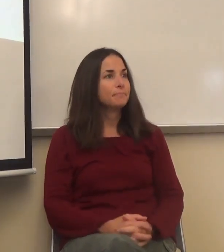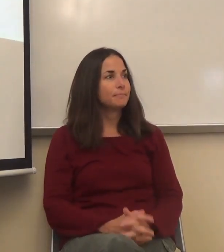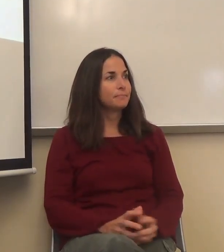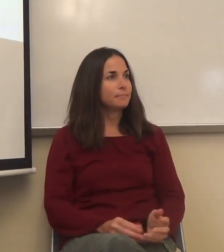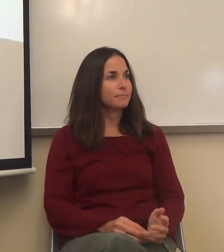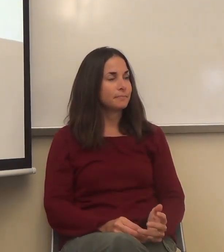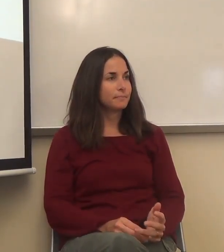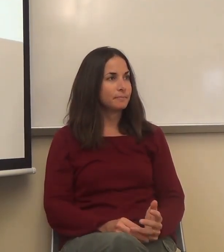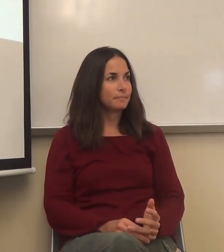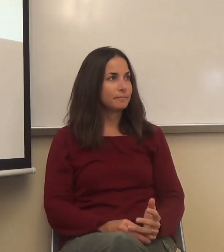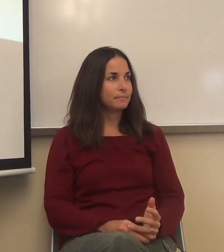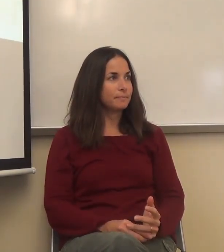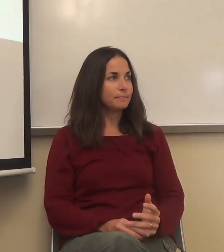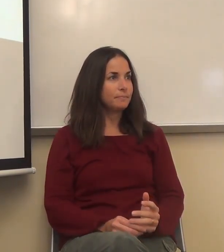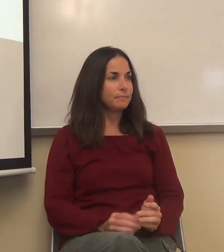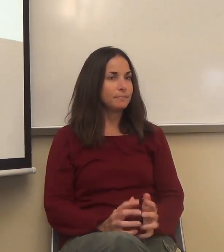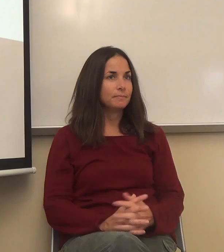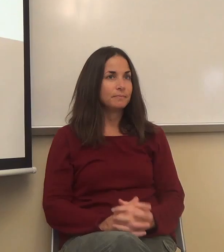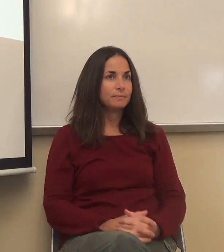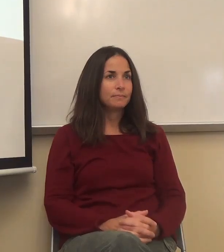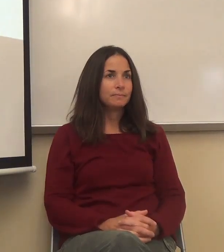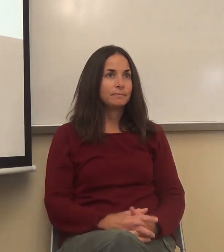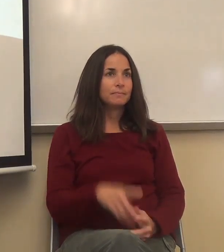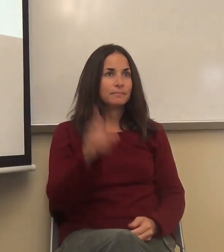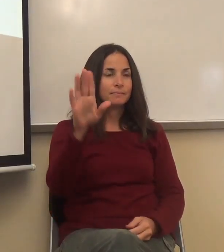This is a lot of homework. This is a lot. Teacher?